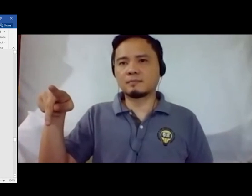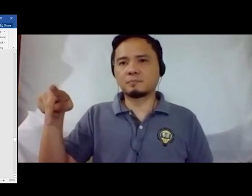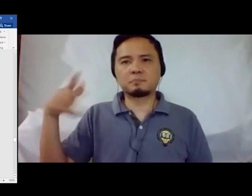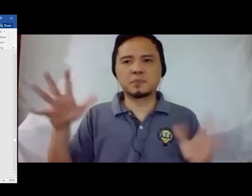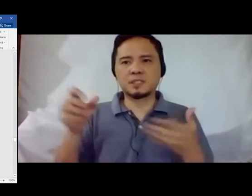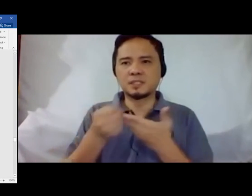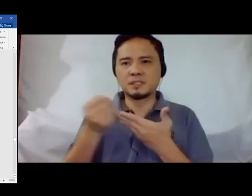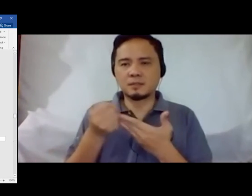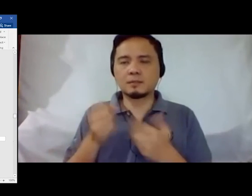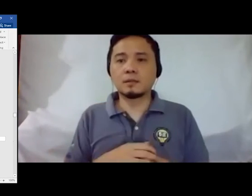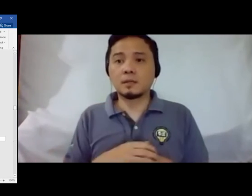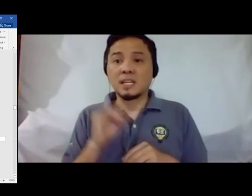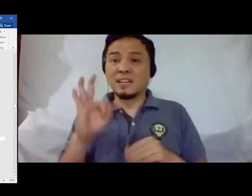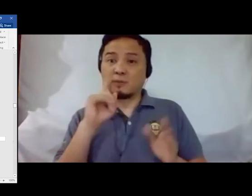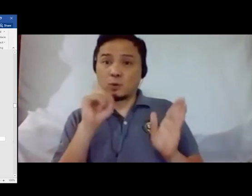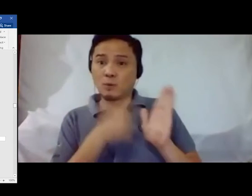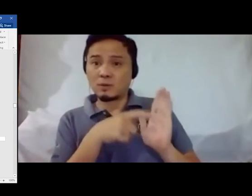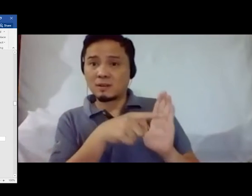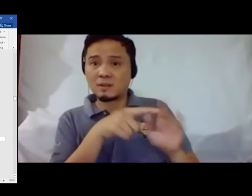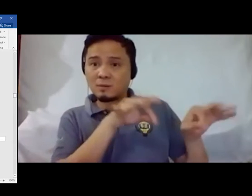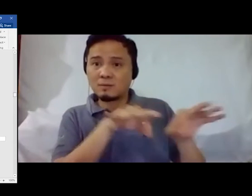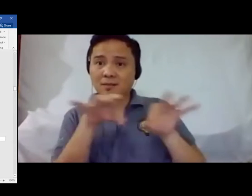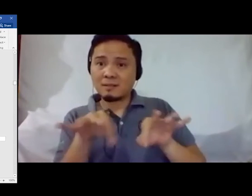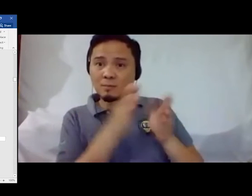Vietnamese section, I think the grammar is